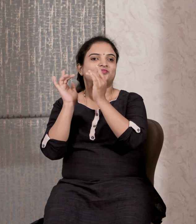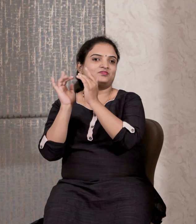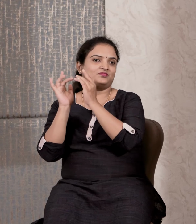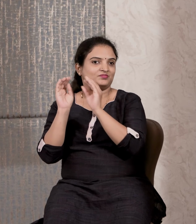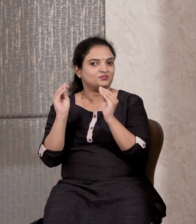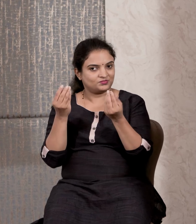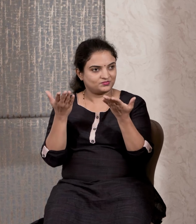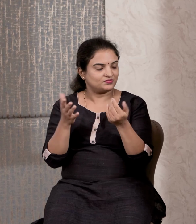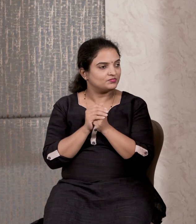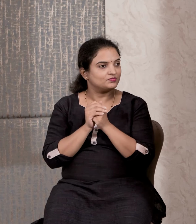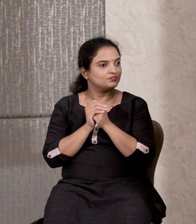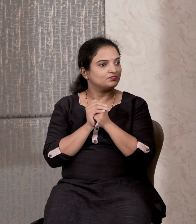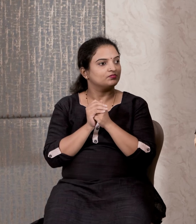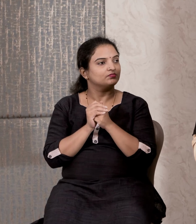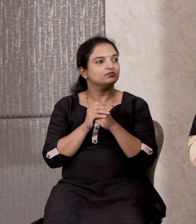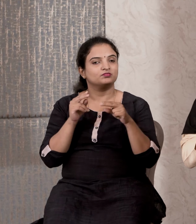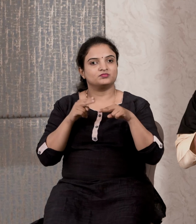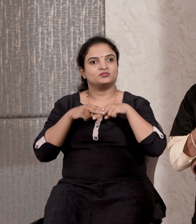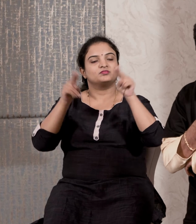Right? And